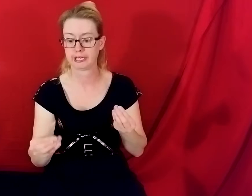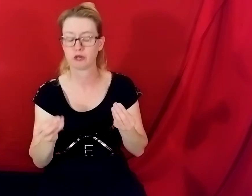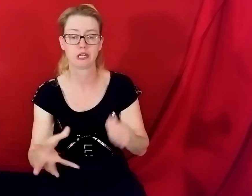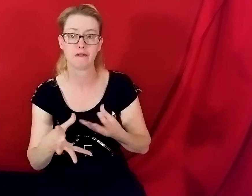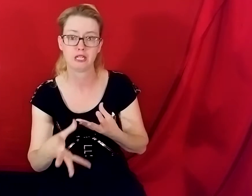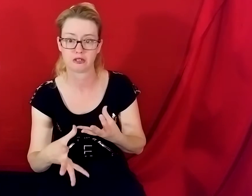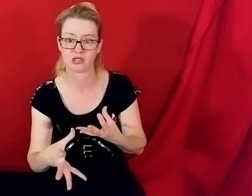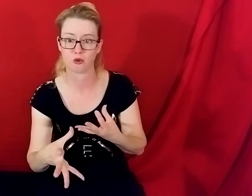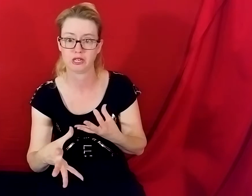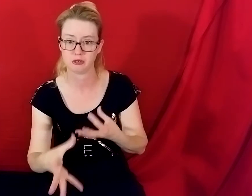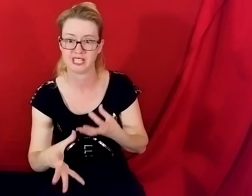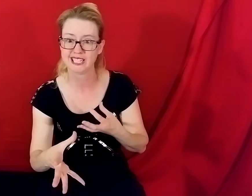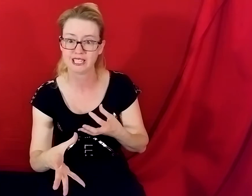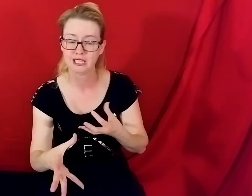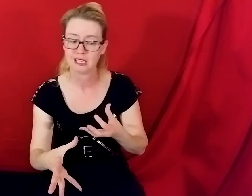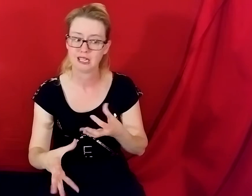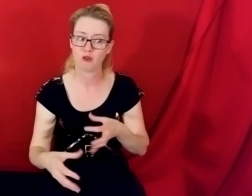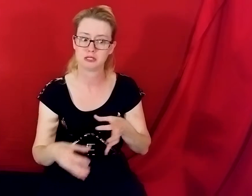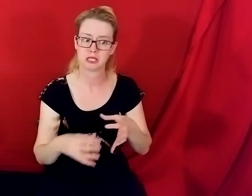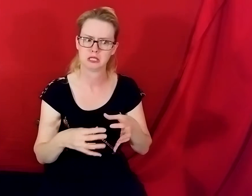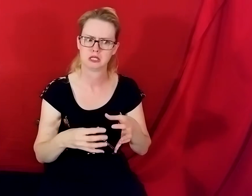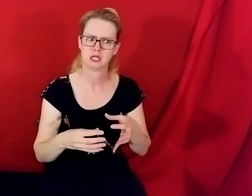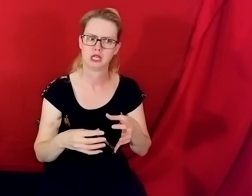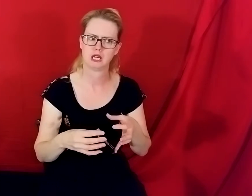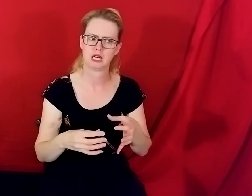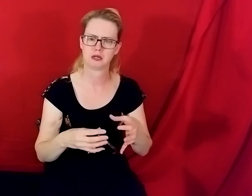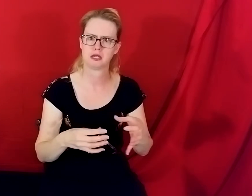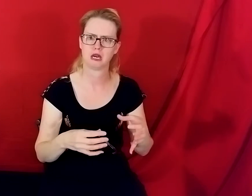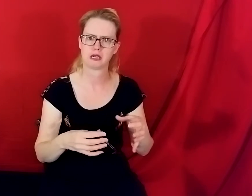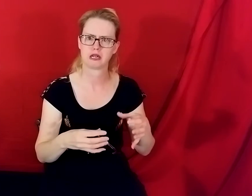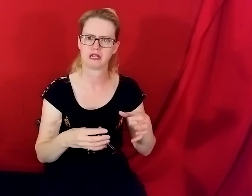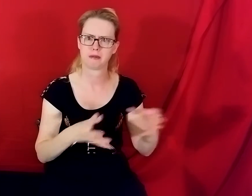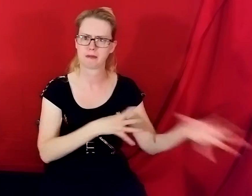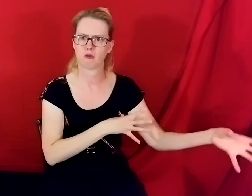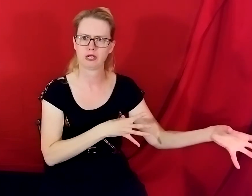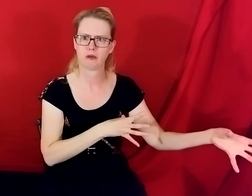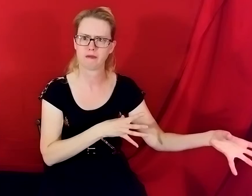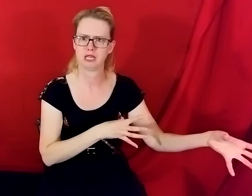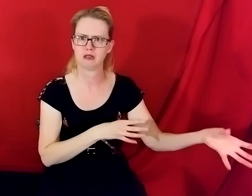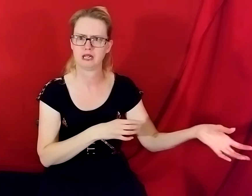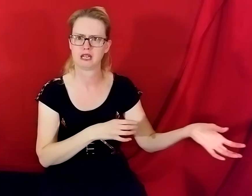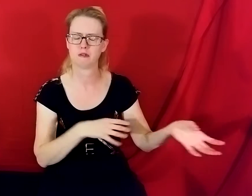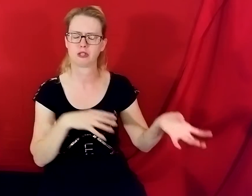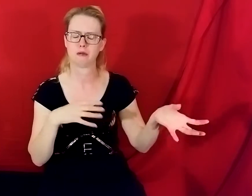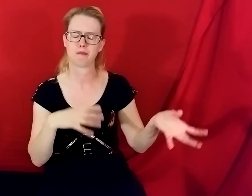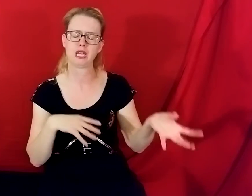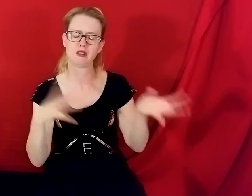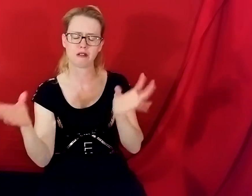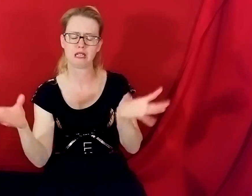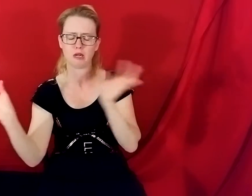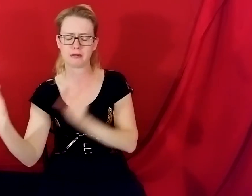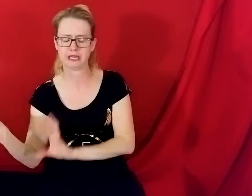have given you the story that you're needed rather than uh you know these people are running away from here and that so basically what i'm getting at